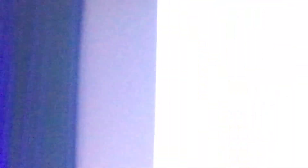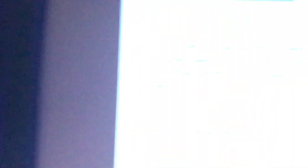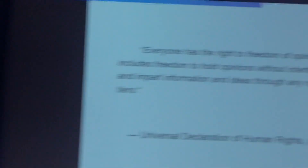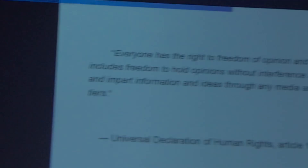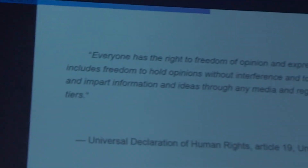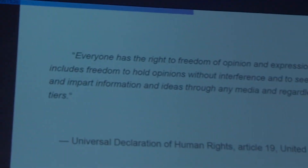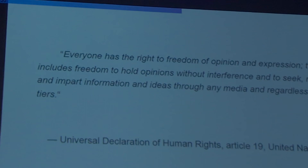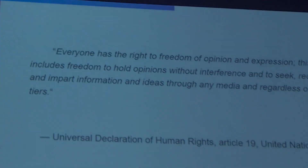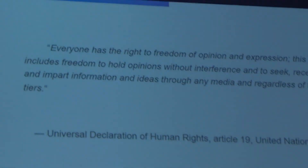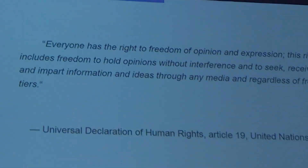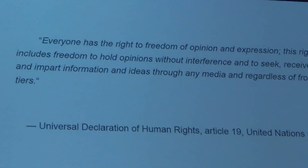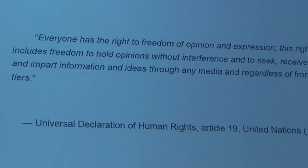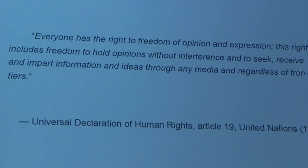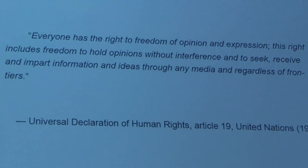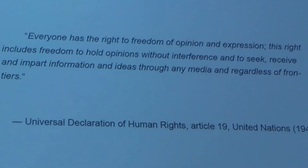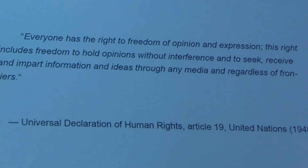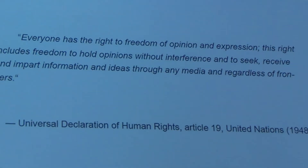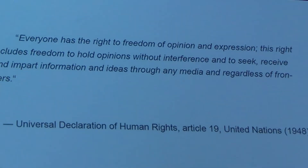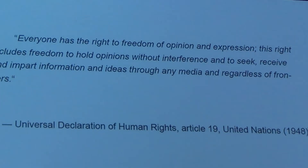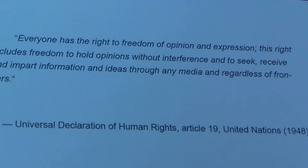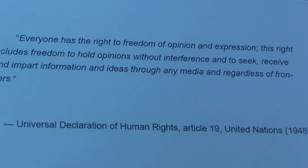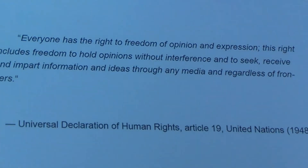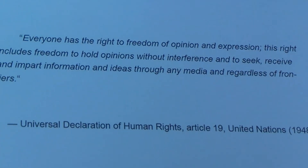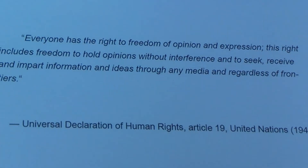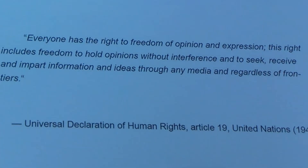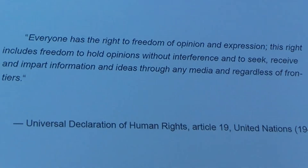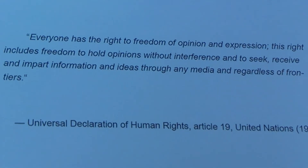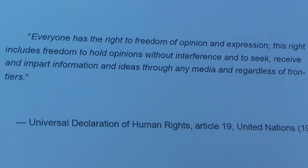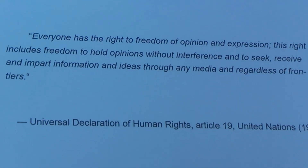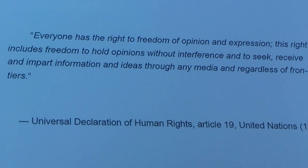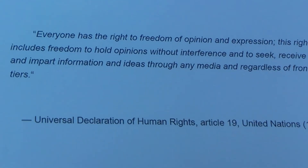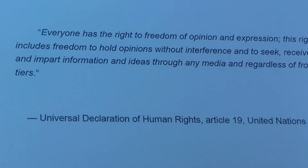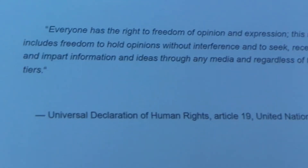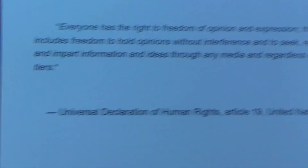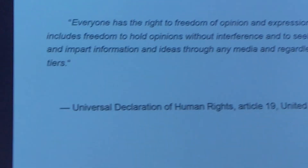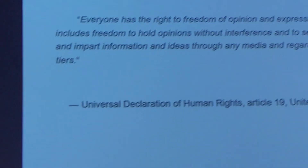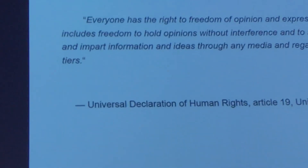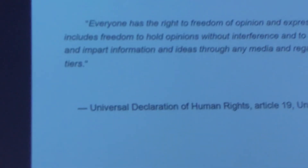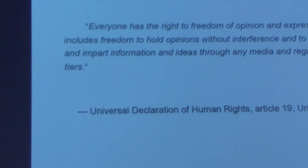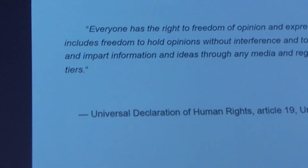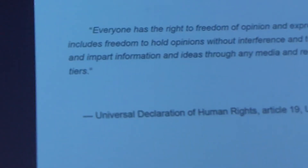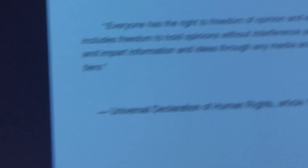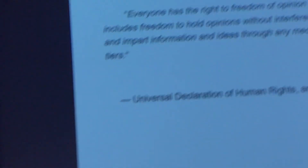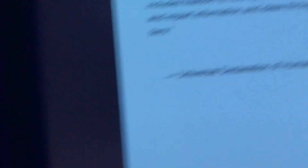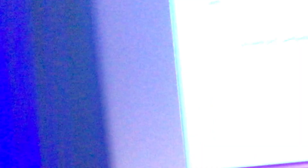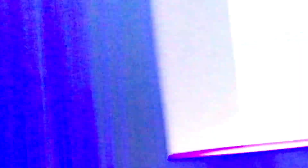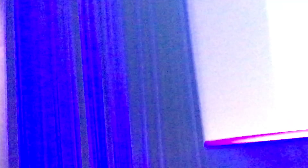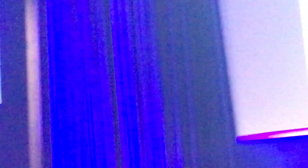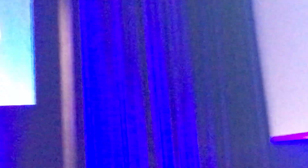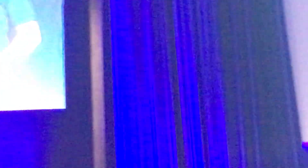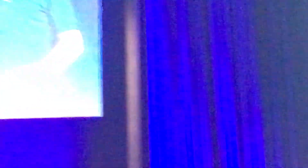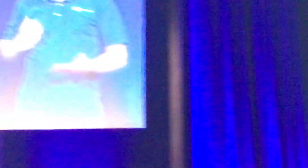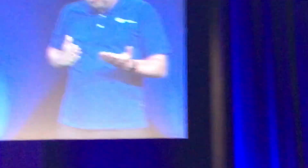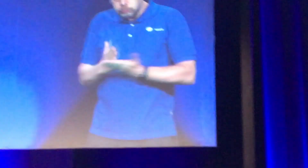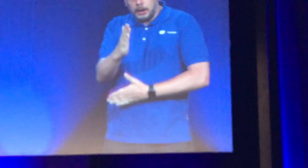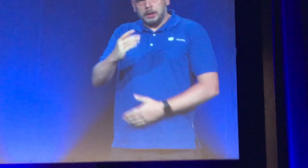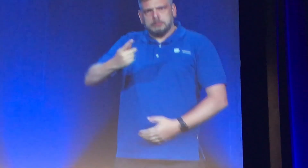And the UN Declaration of Human Rights, Article 19, actually supports us in our mandate, saying that everybody has the right